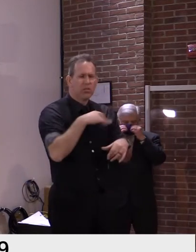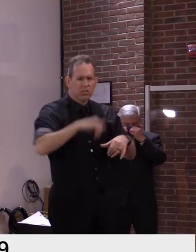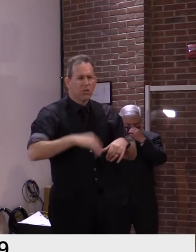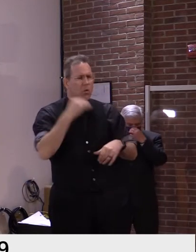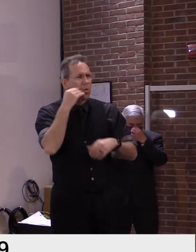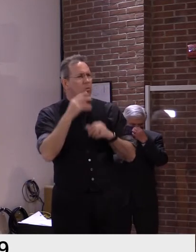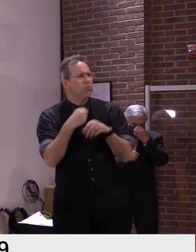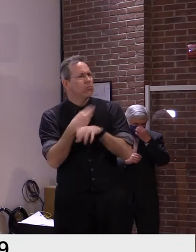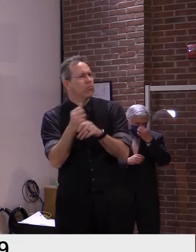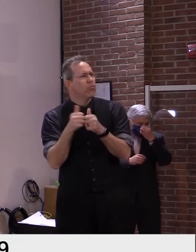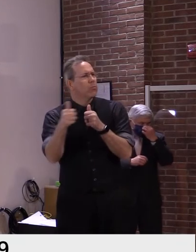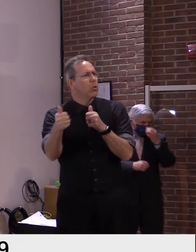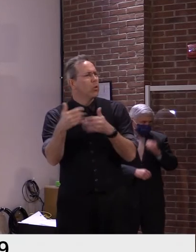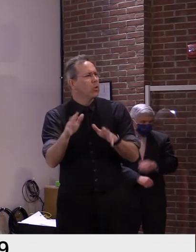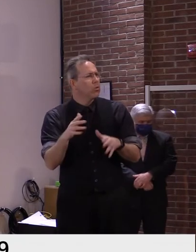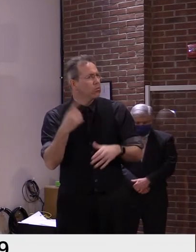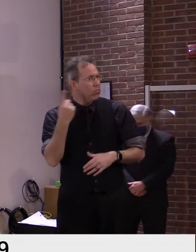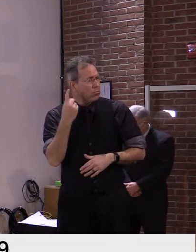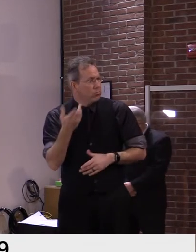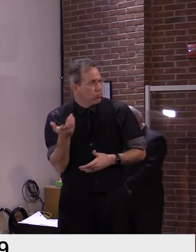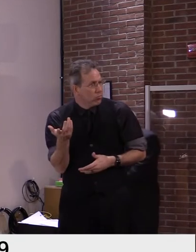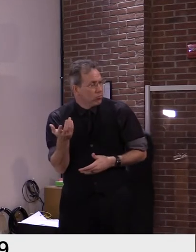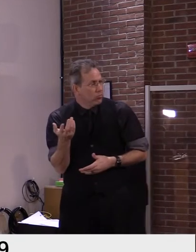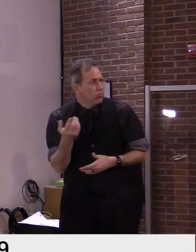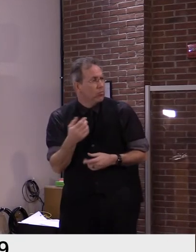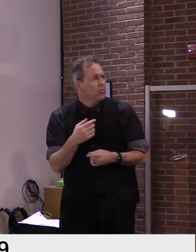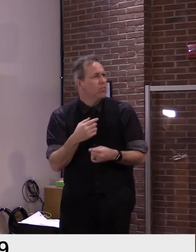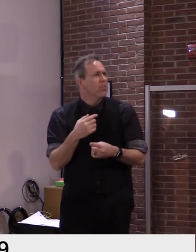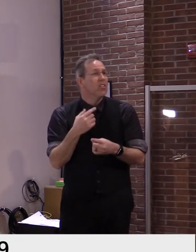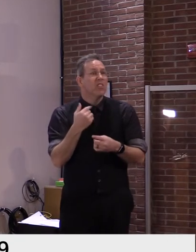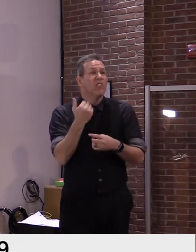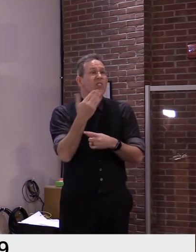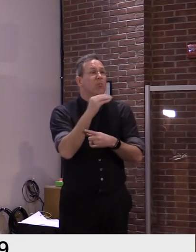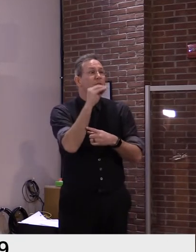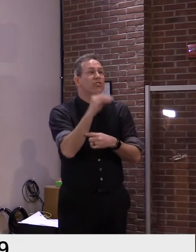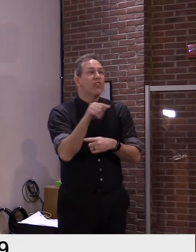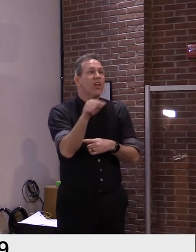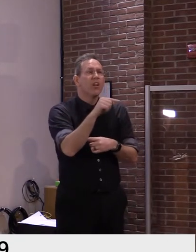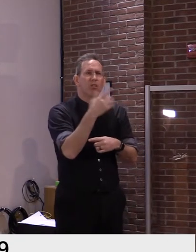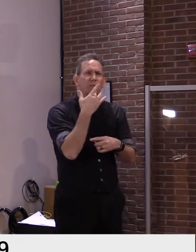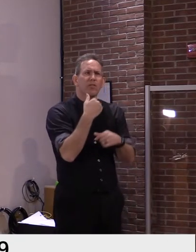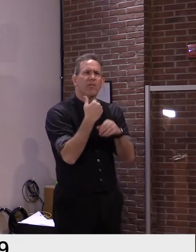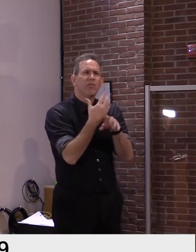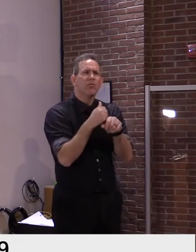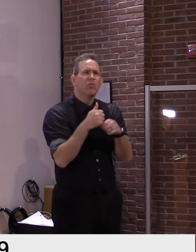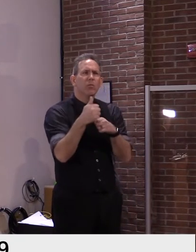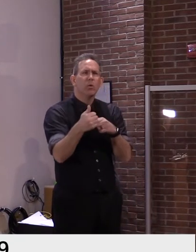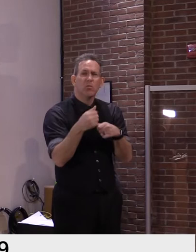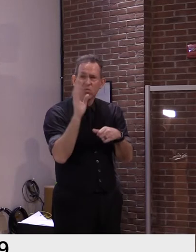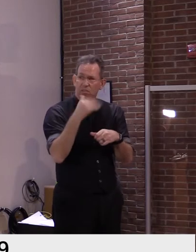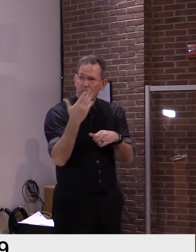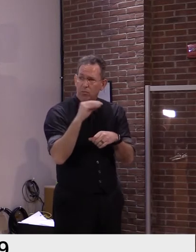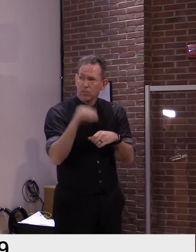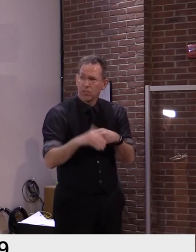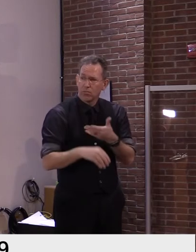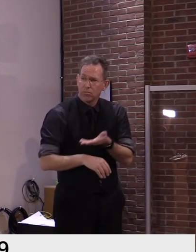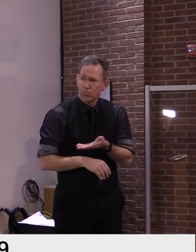pretty significant. I think it's about 15% of students. Yeah, that's one of the questions we need to answer in the